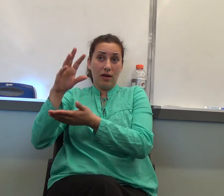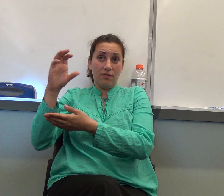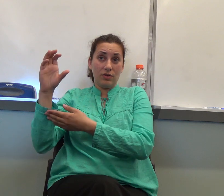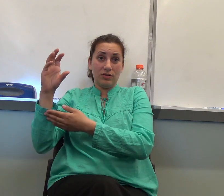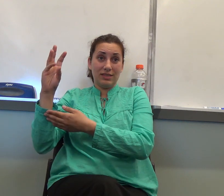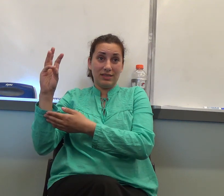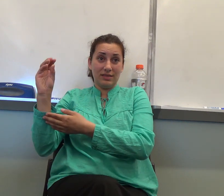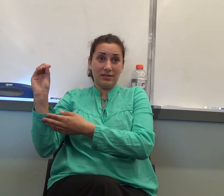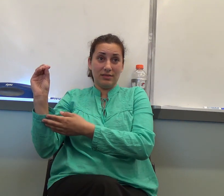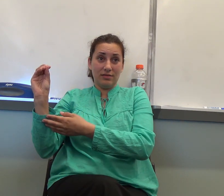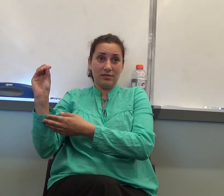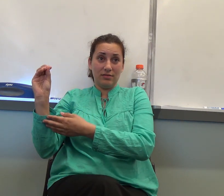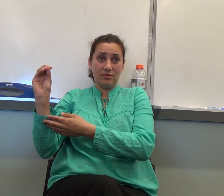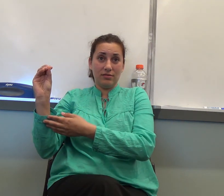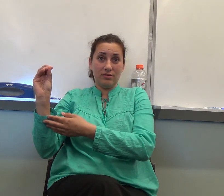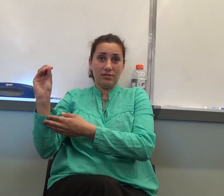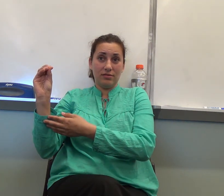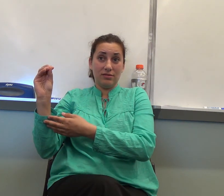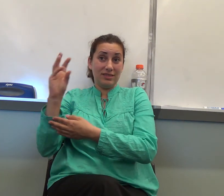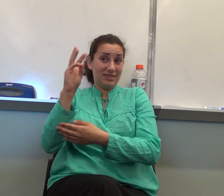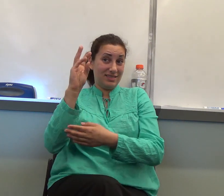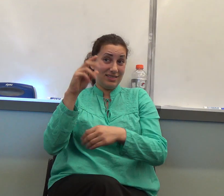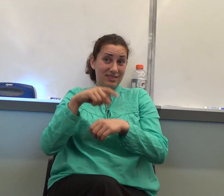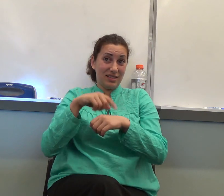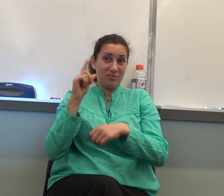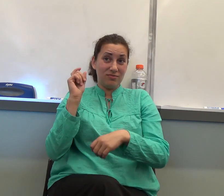2,560. 6 times? Probably like